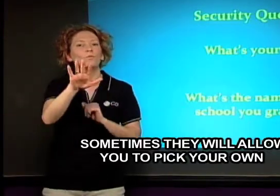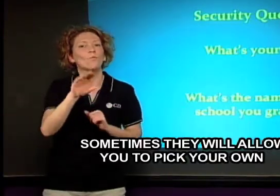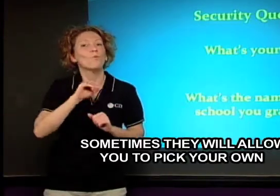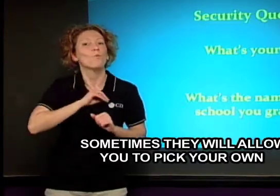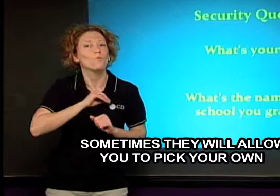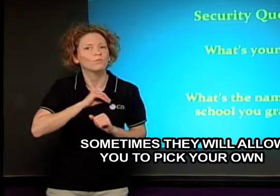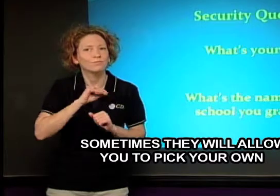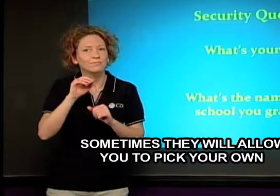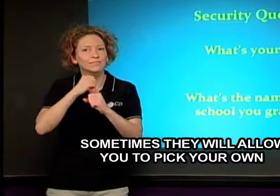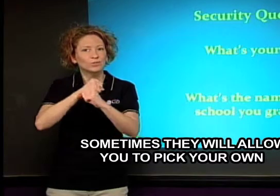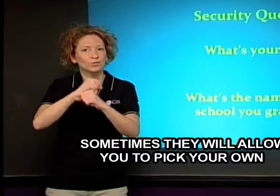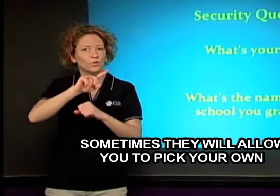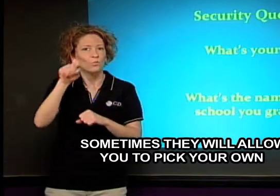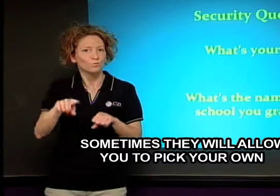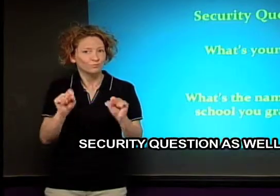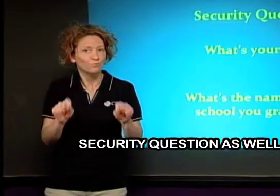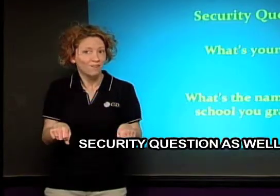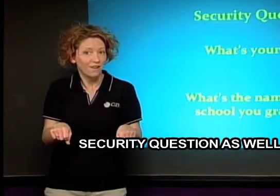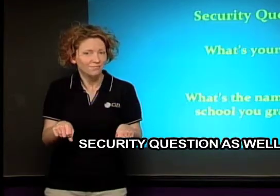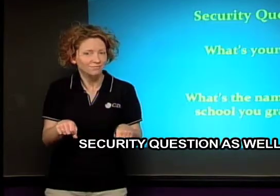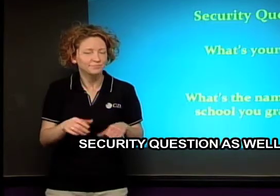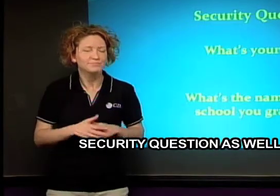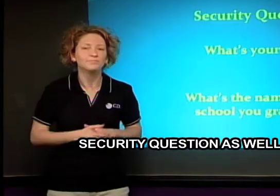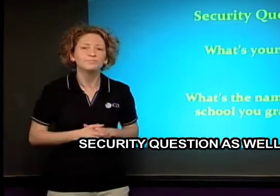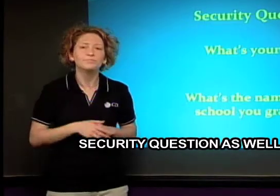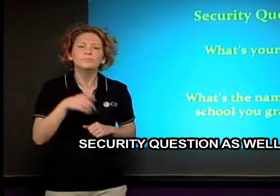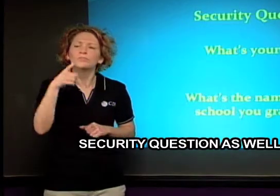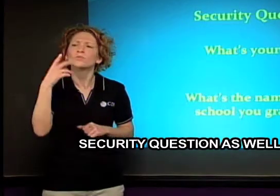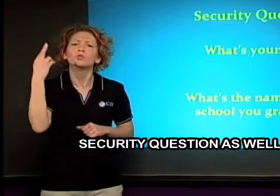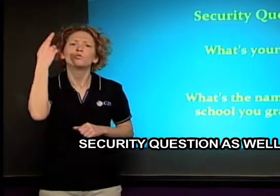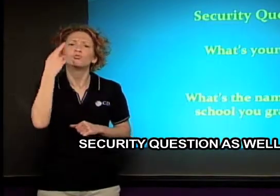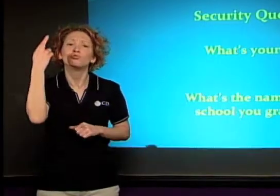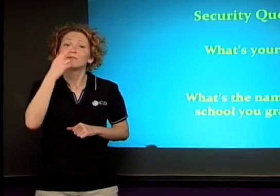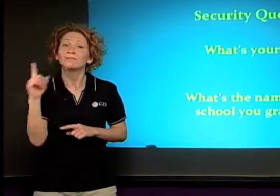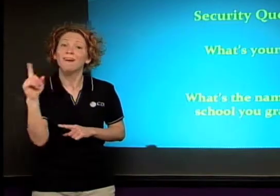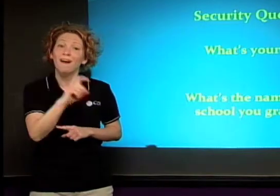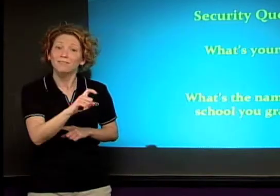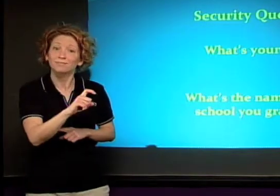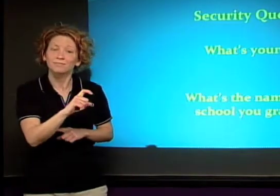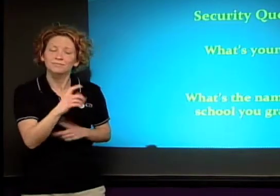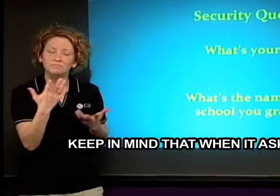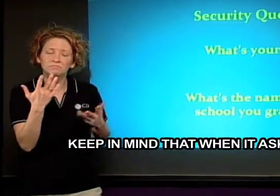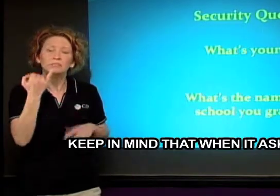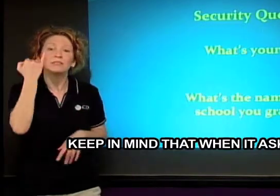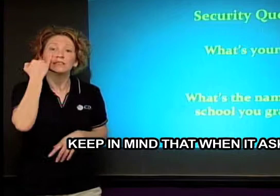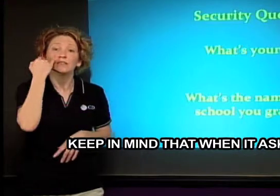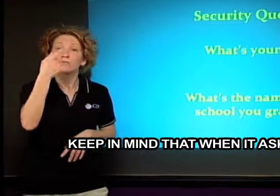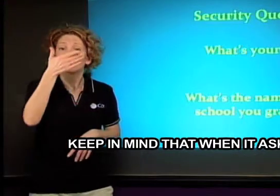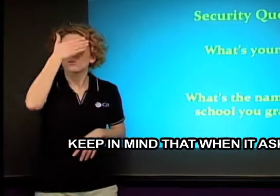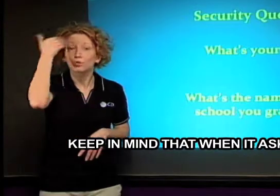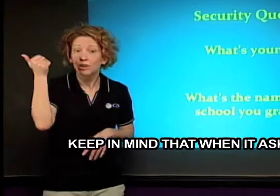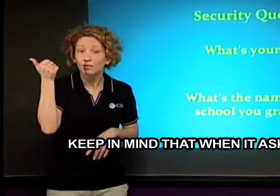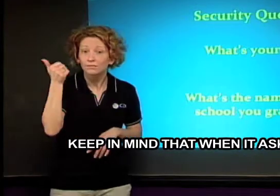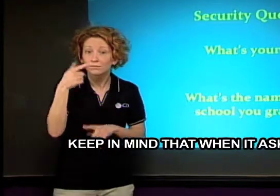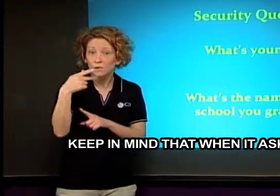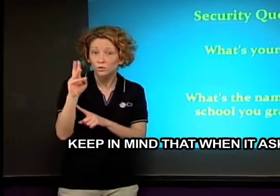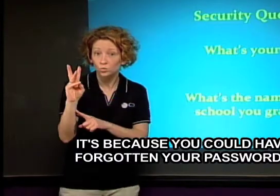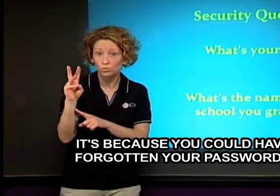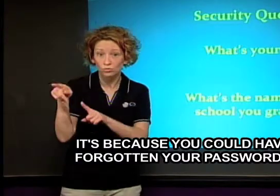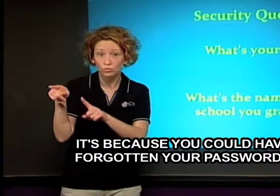Sometimes they'll allow you to pick your own security question as well. Keep in mind that when it asks, is